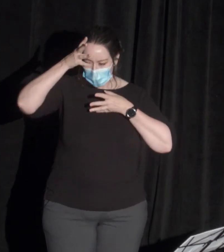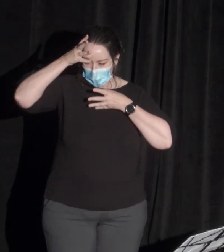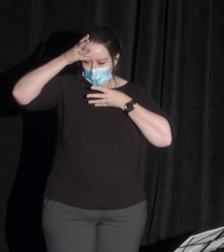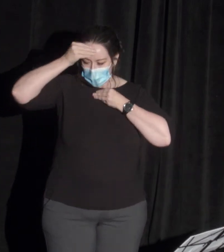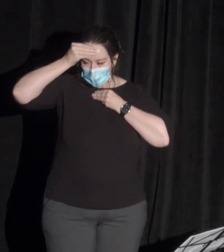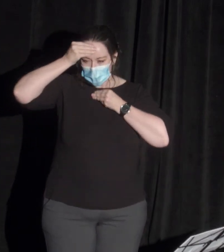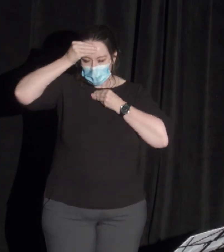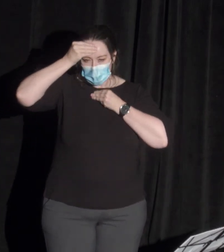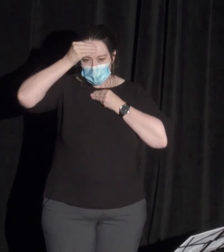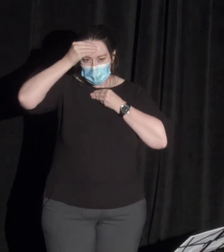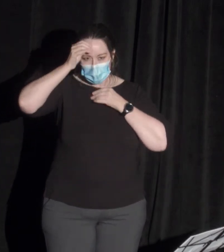memory.